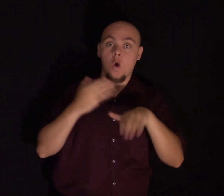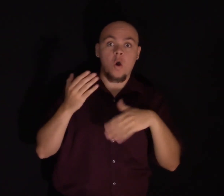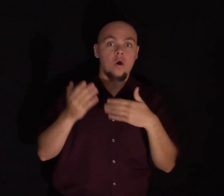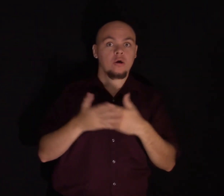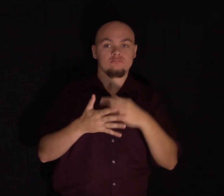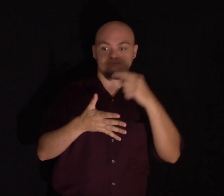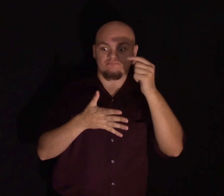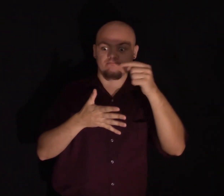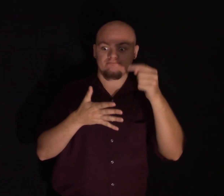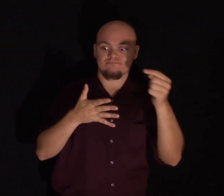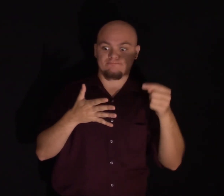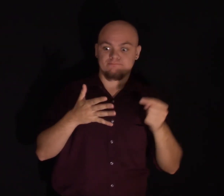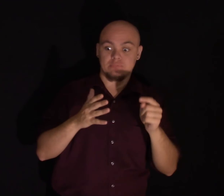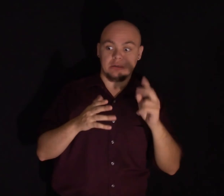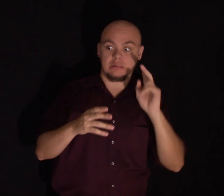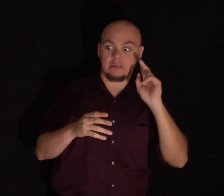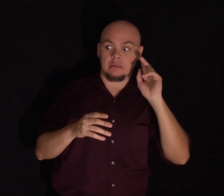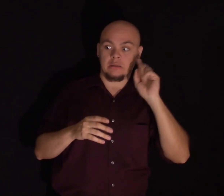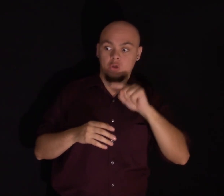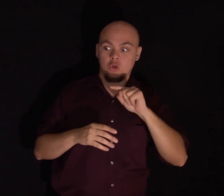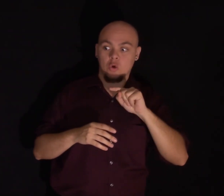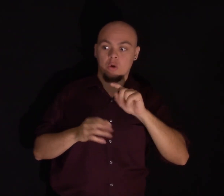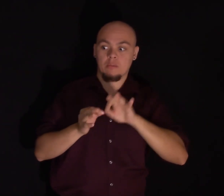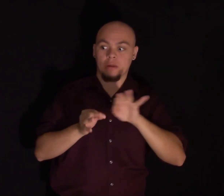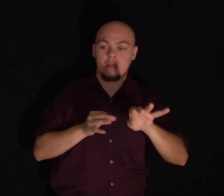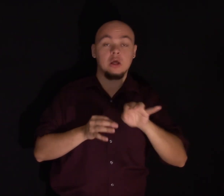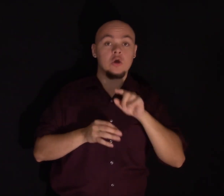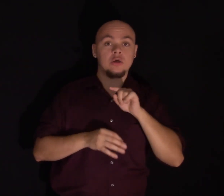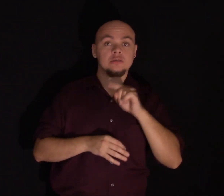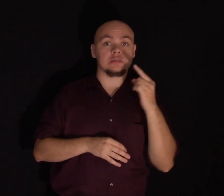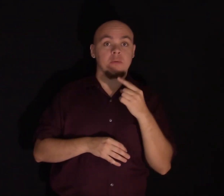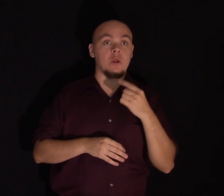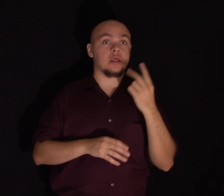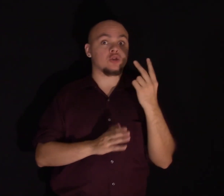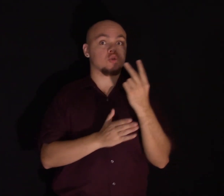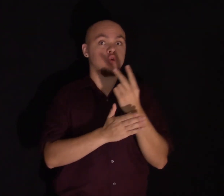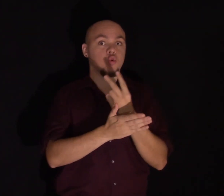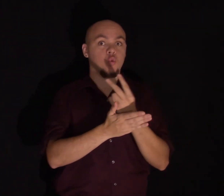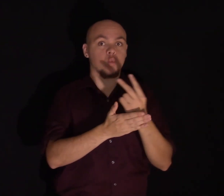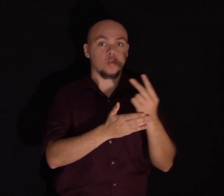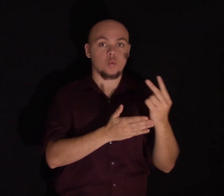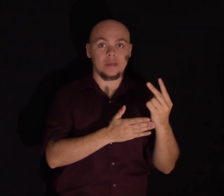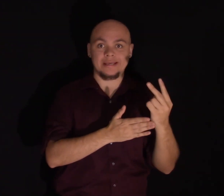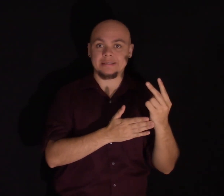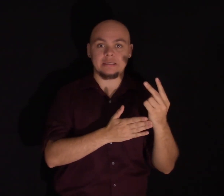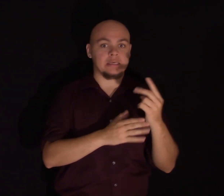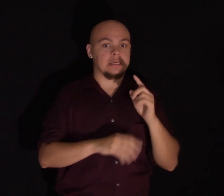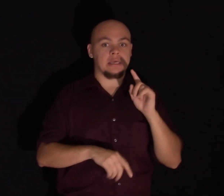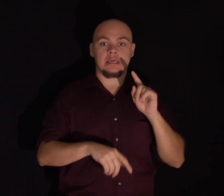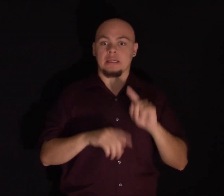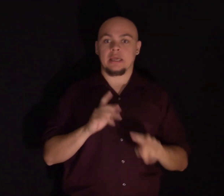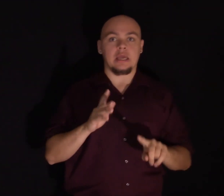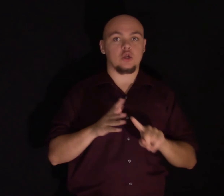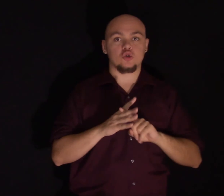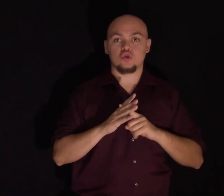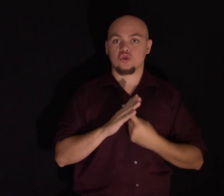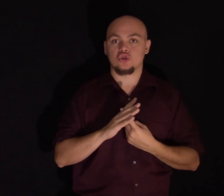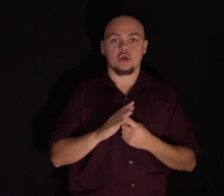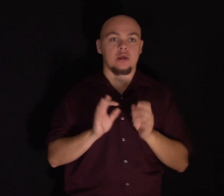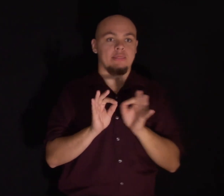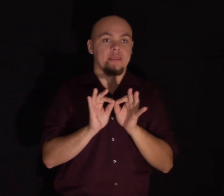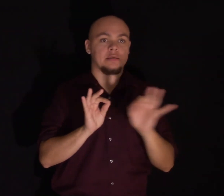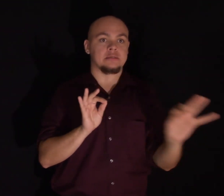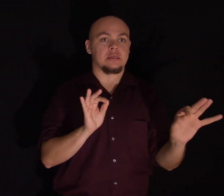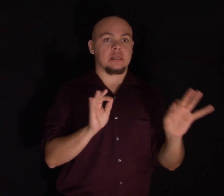of pretty insane procrastinated behavior like how someone like me could spend two weeks unable to start the opening sentence of a